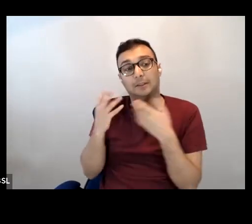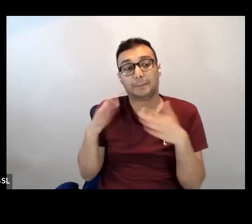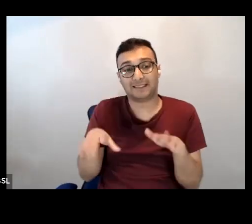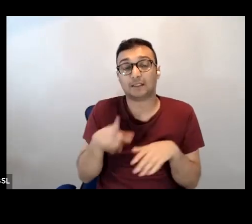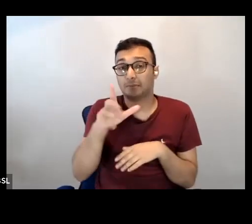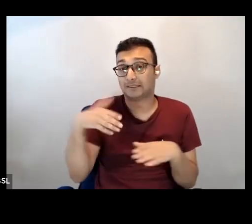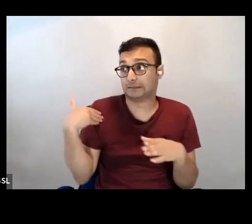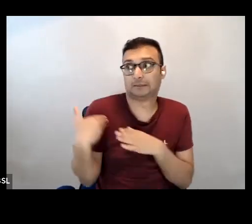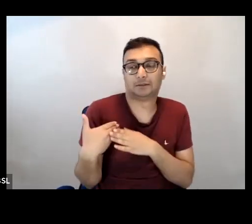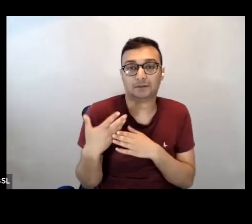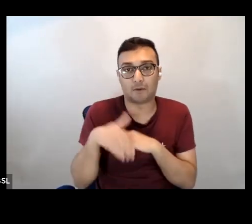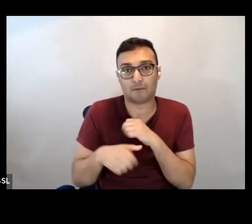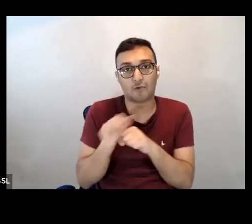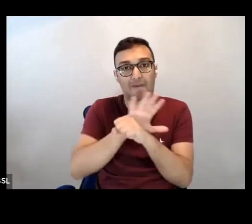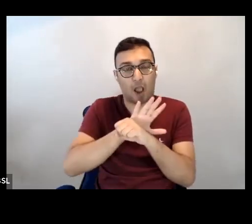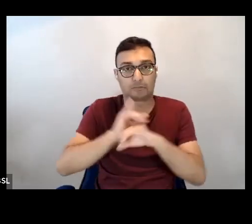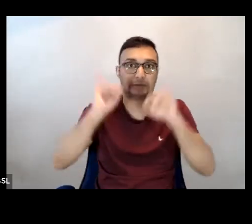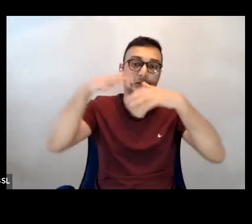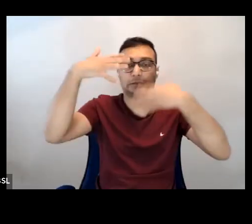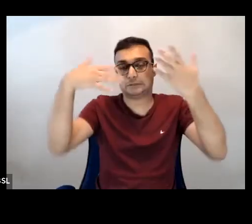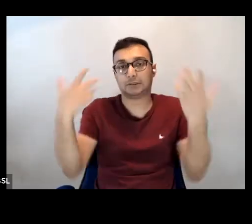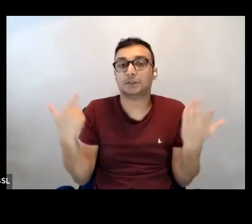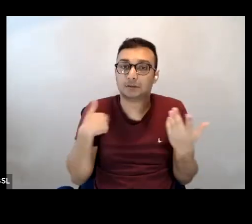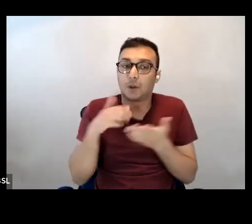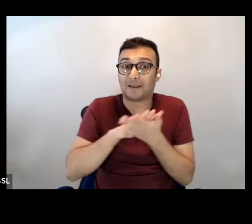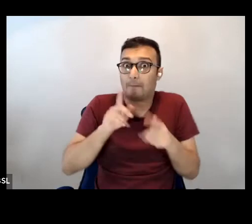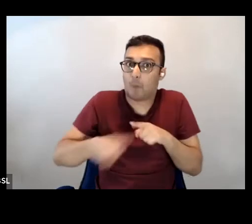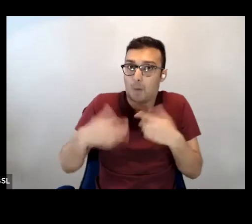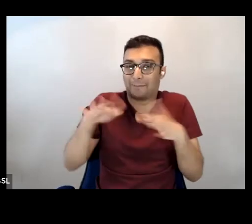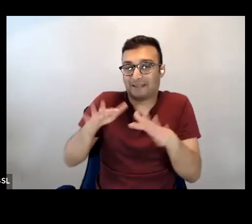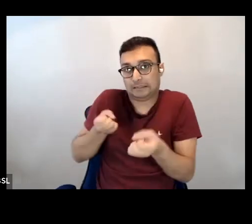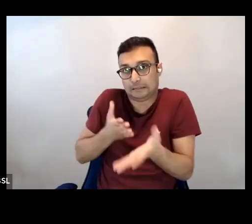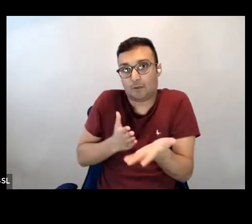the current global pandemic. Next slide, please.